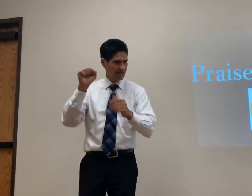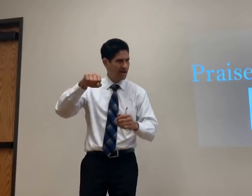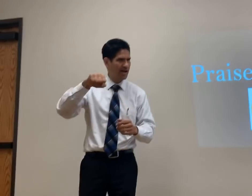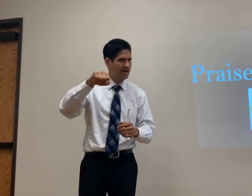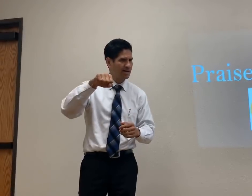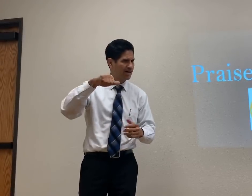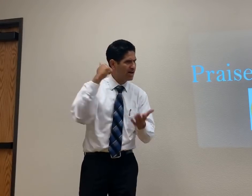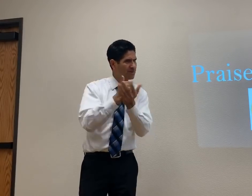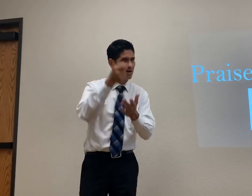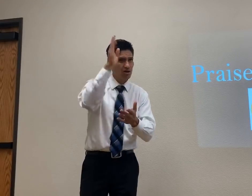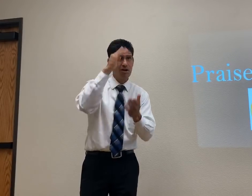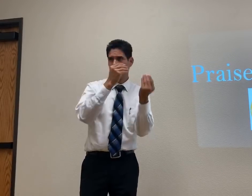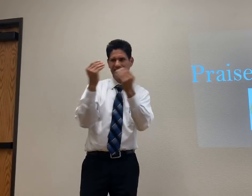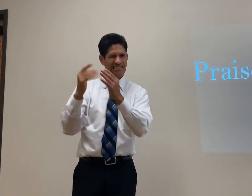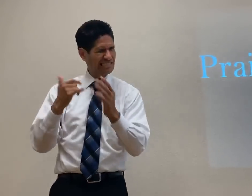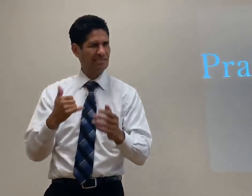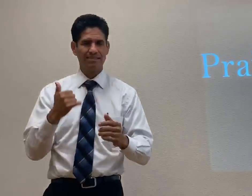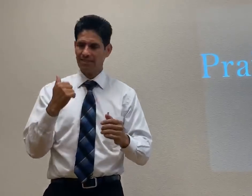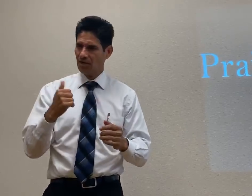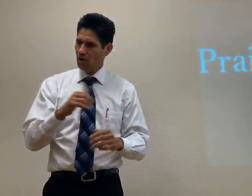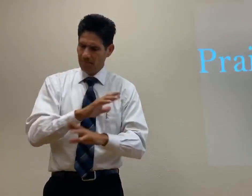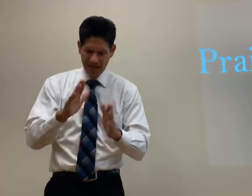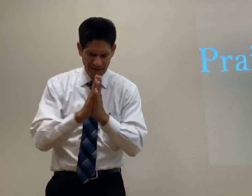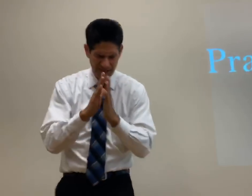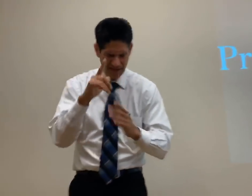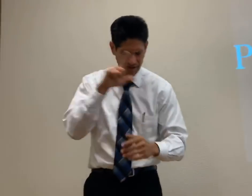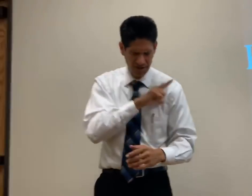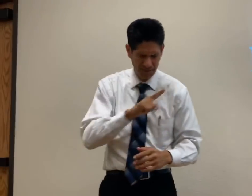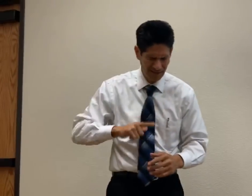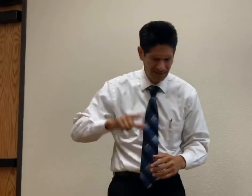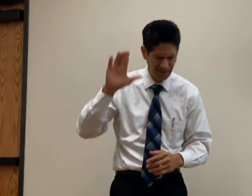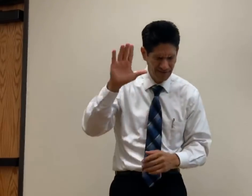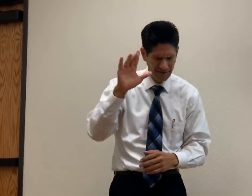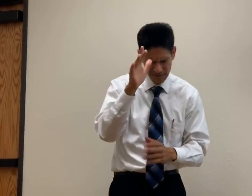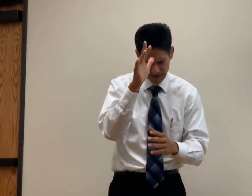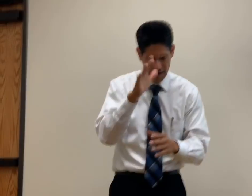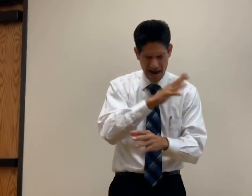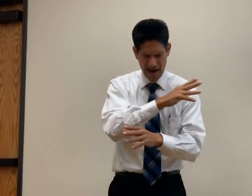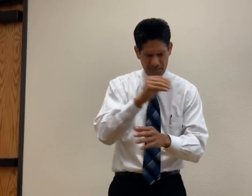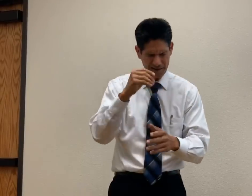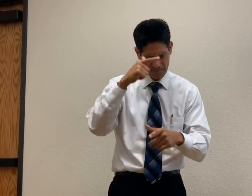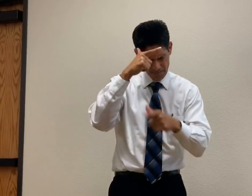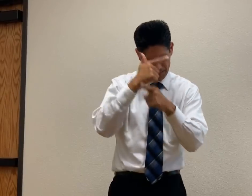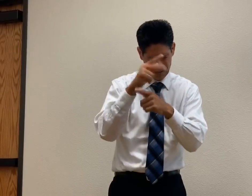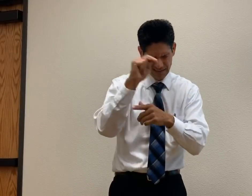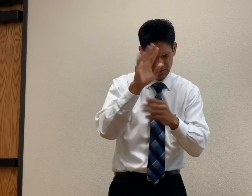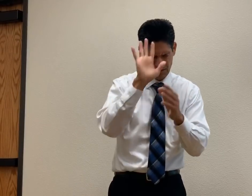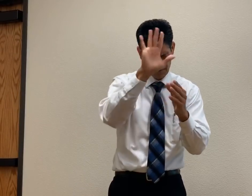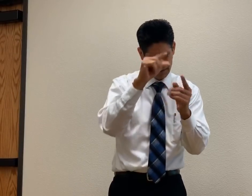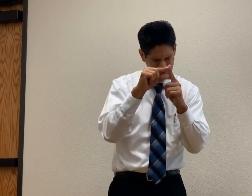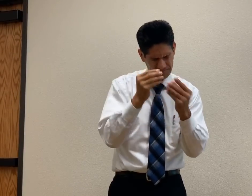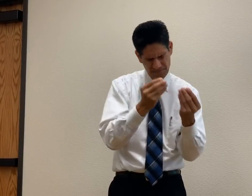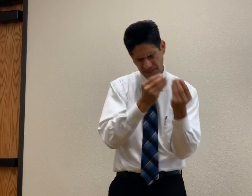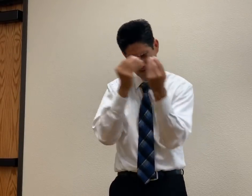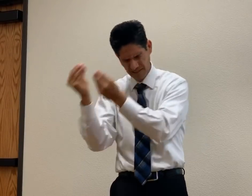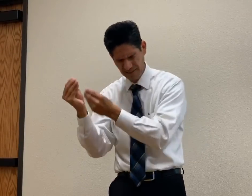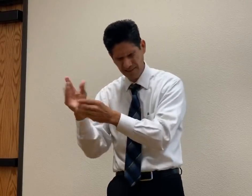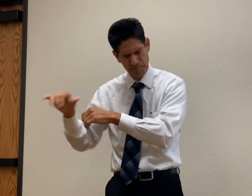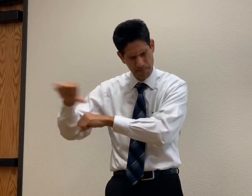Let's go ahead and support the hearing of the word. And let's pray that God gives him anointing. So let's go ahead and pray. God, pray that you would bless Brother Noland, give